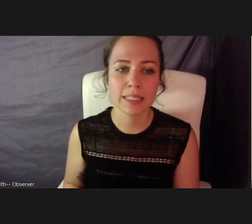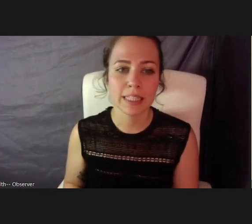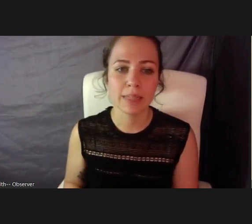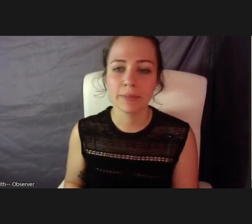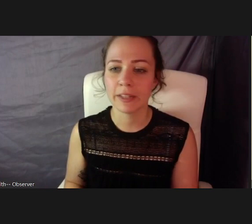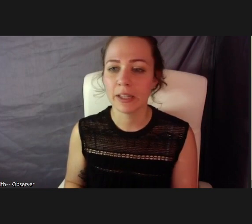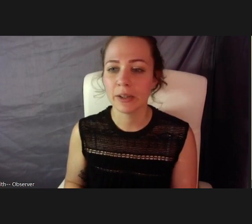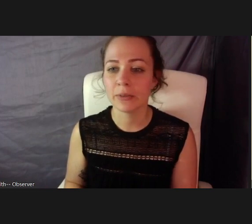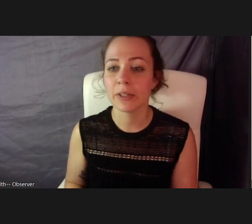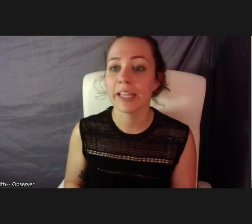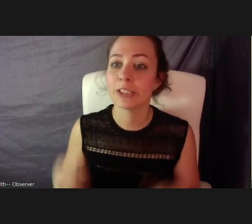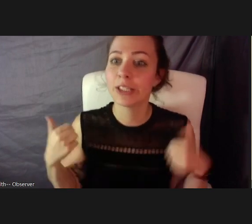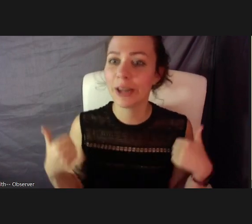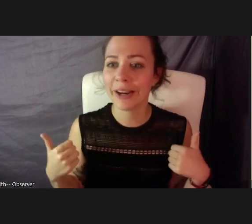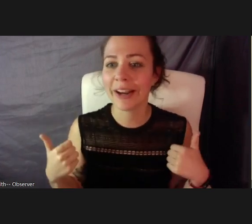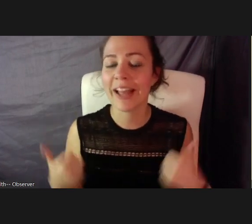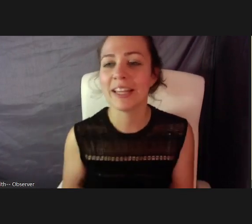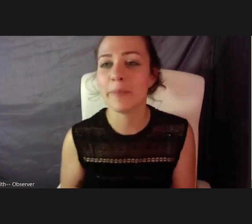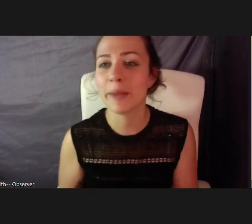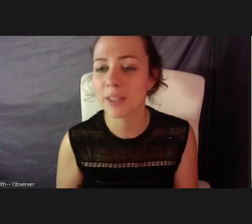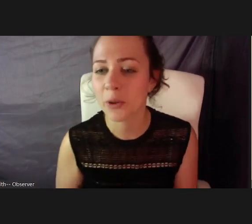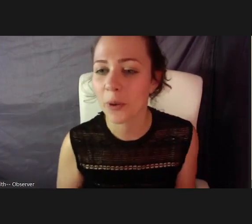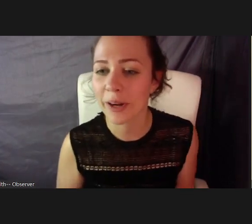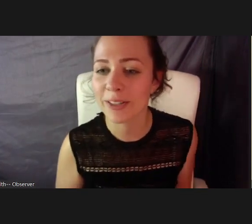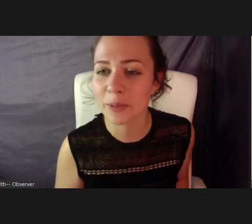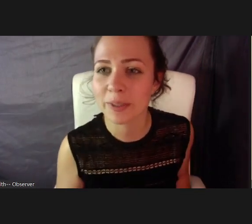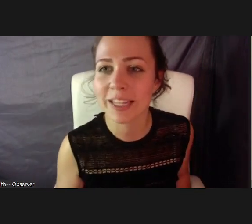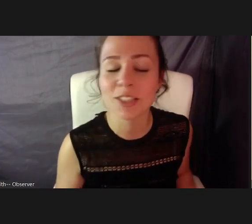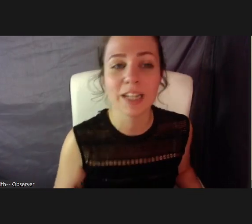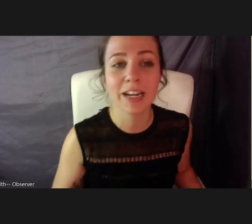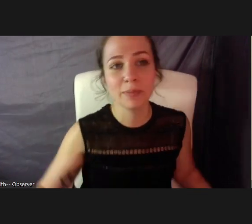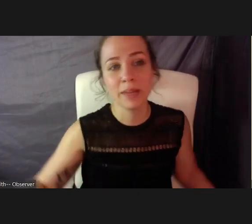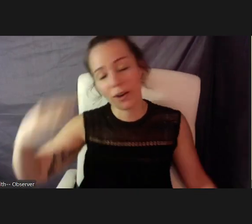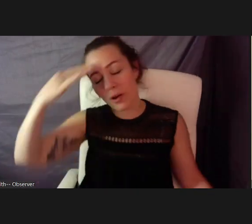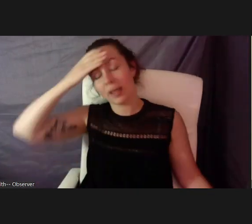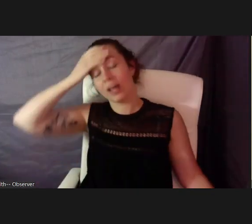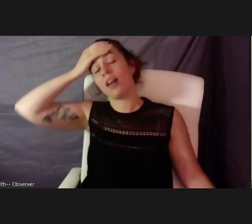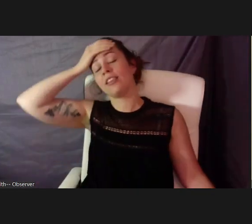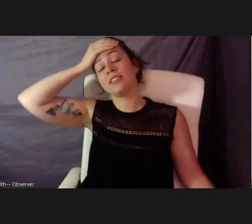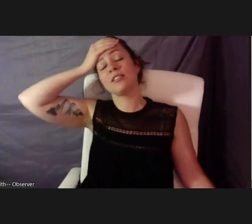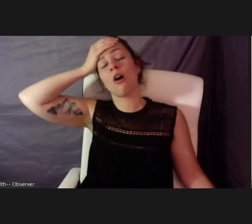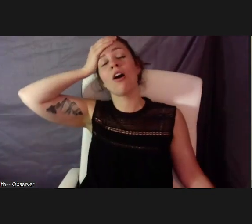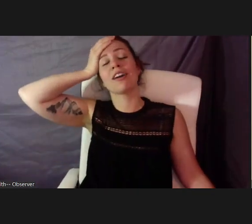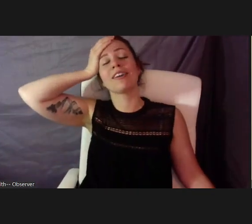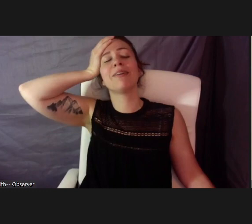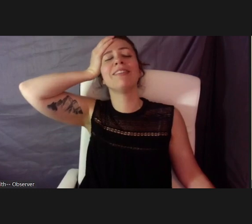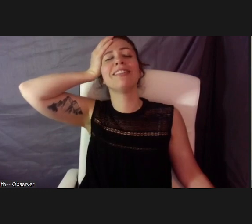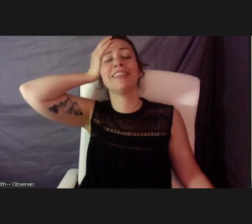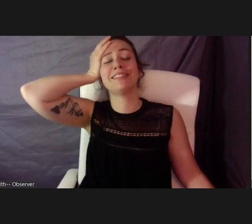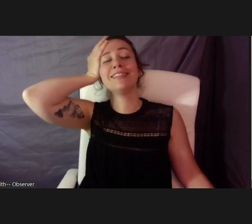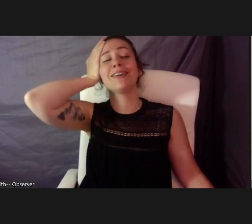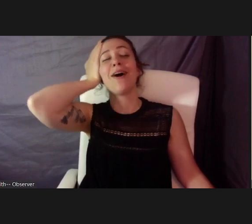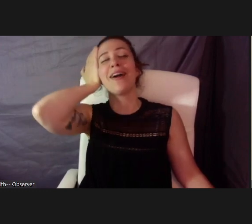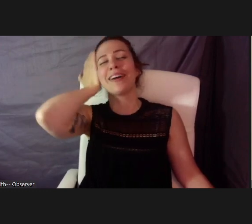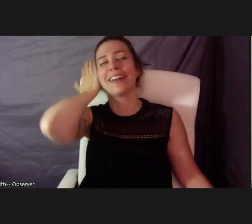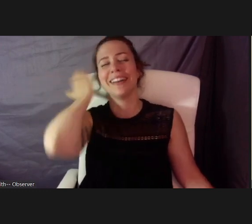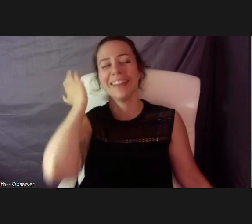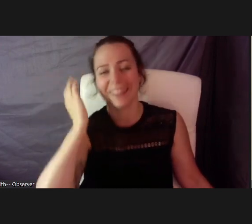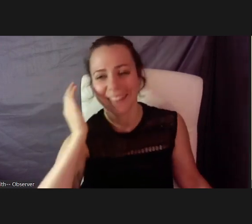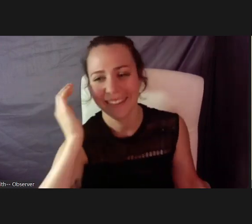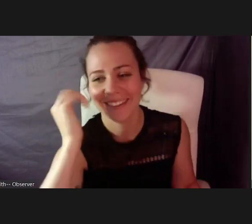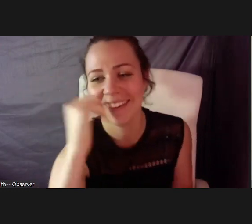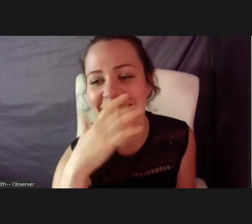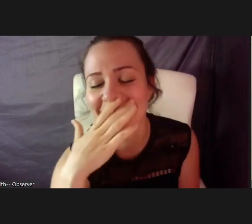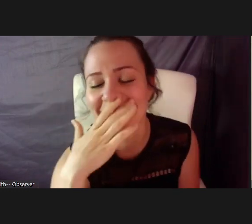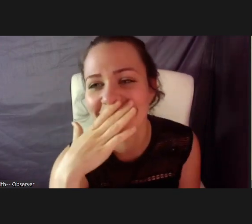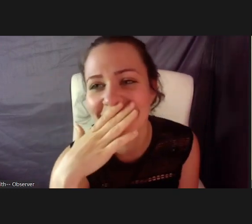want to team a video? And we were like, sure. And he picked a court interpretation. And I'm like, oh my God, this is hard. This is hard.